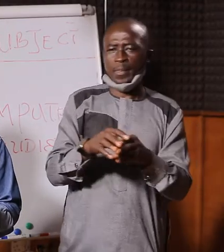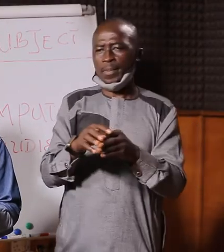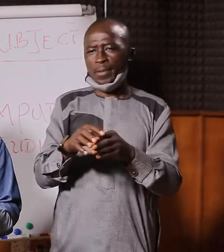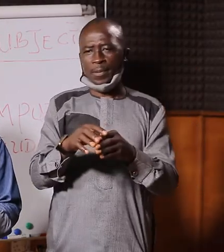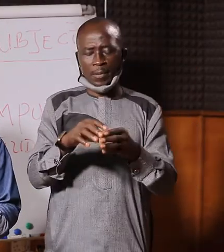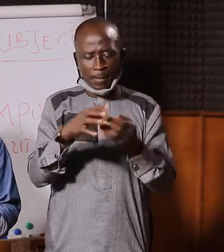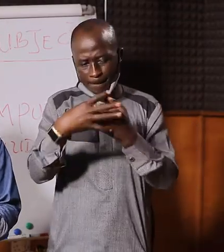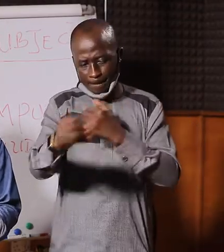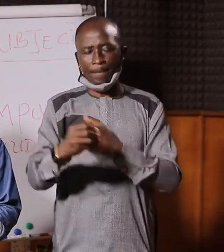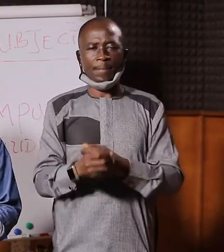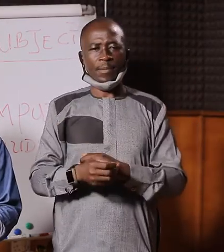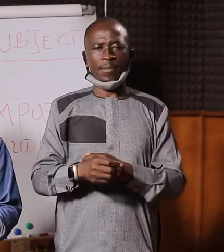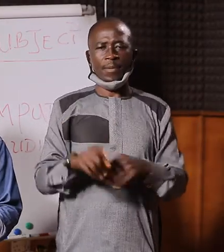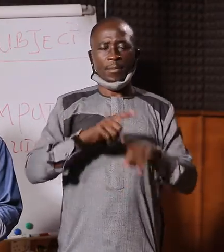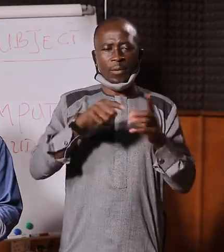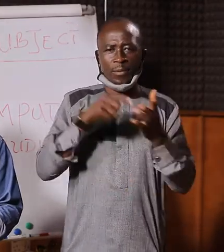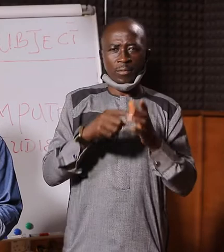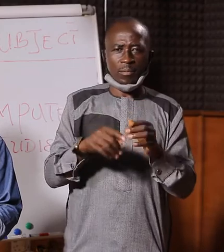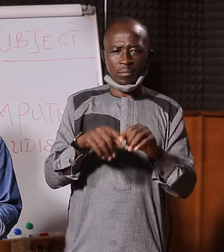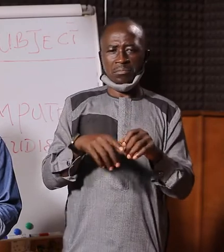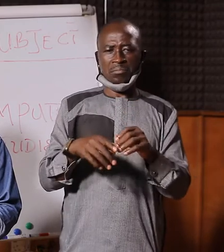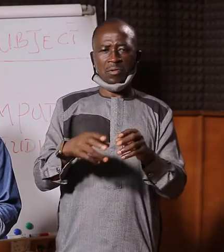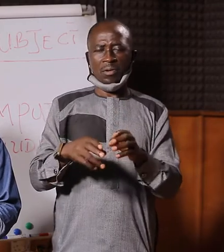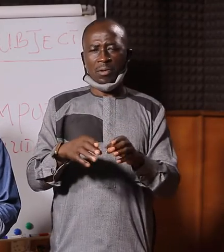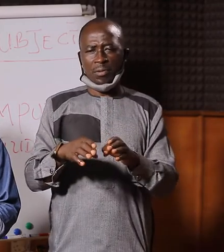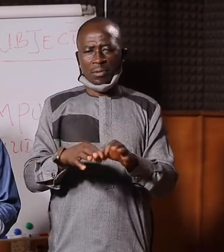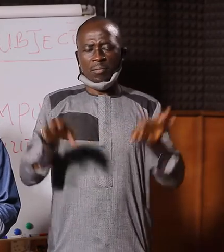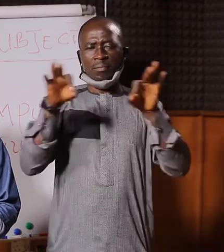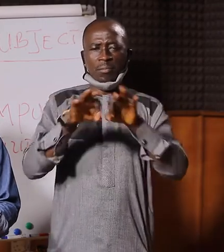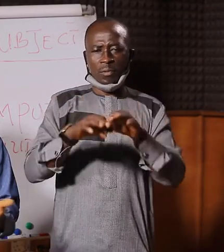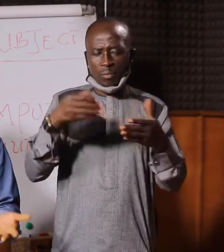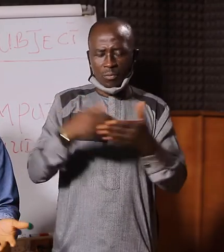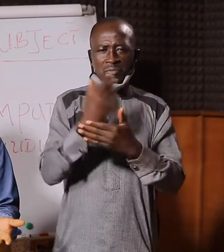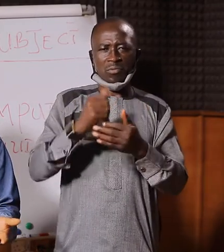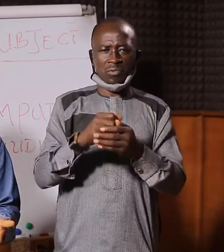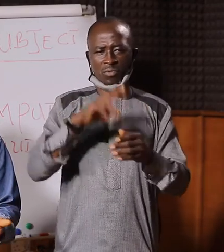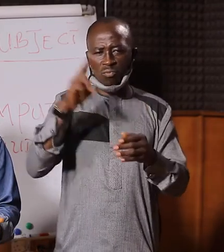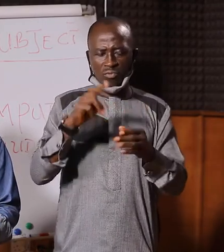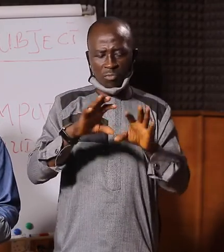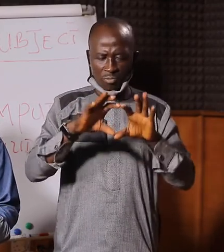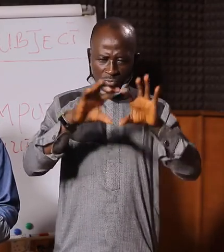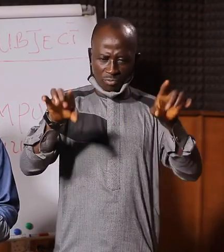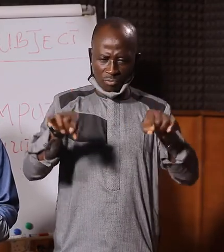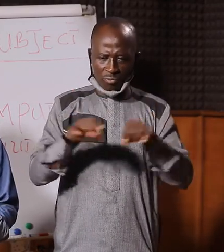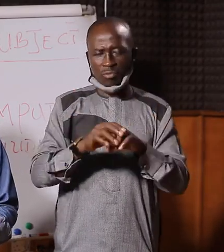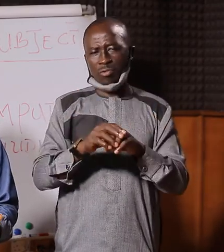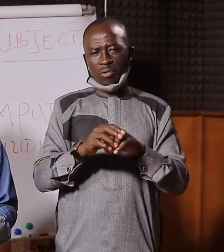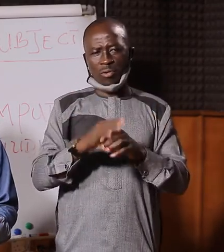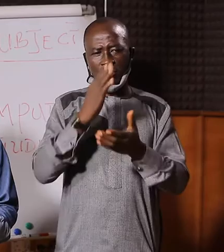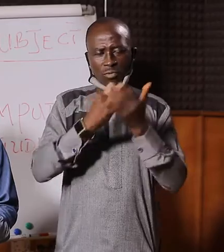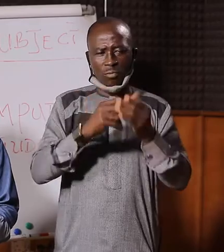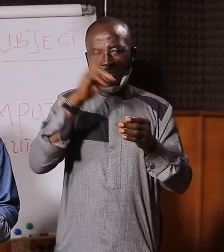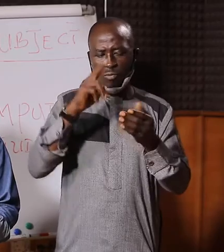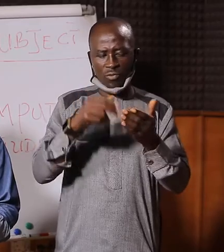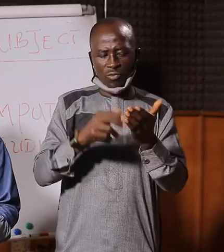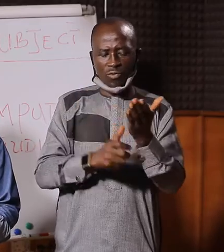and highly placed cameras now that use diskettes. Some use what we call card